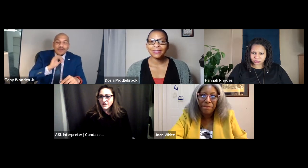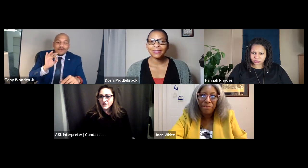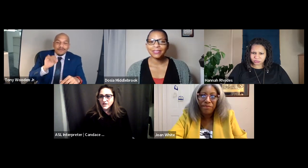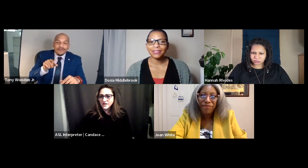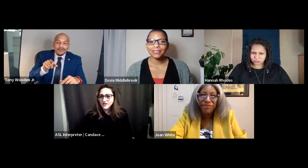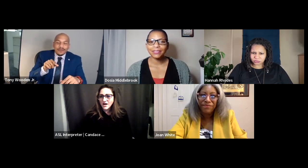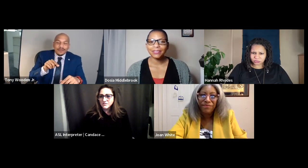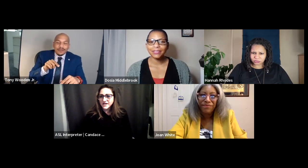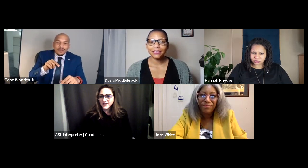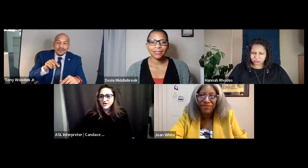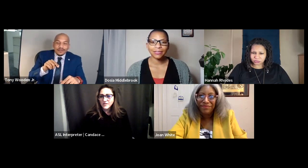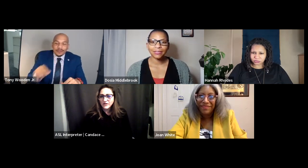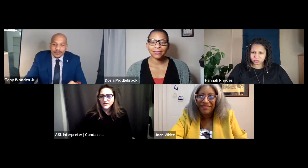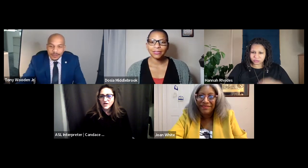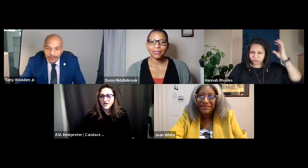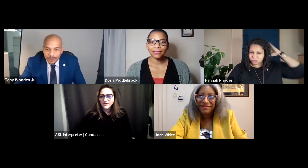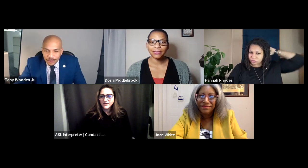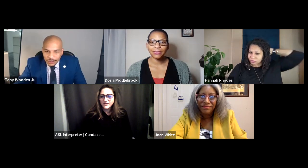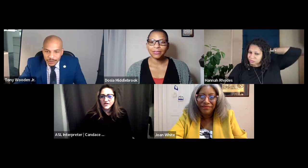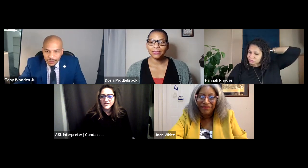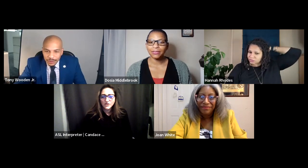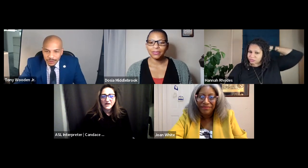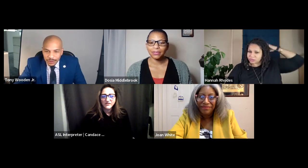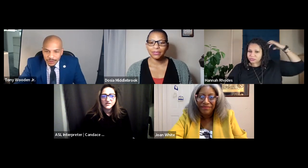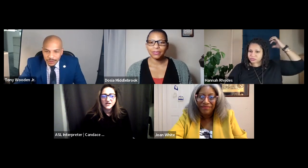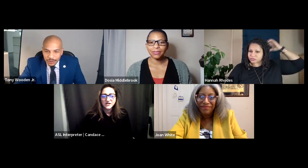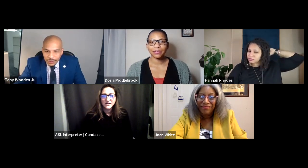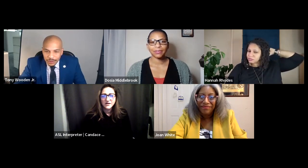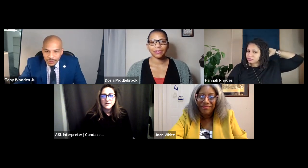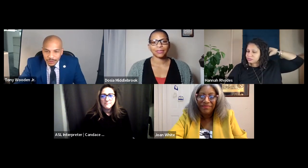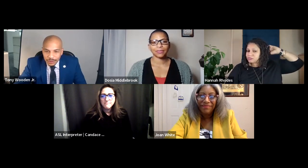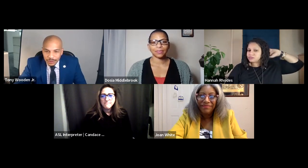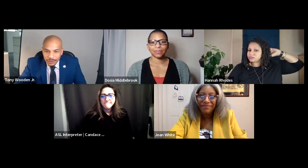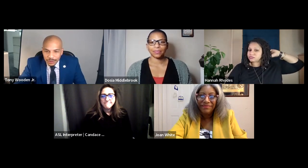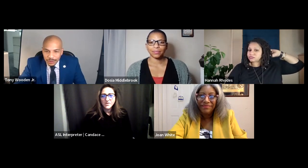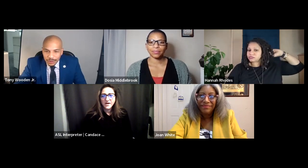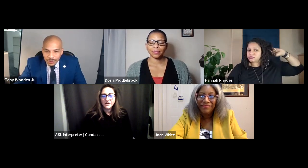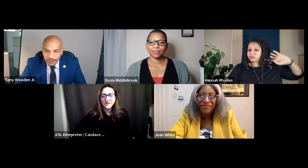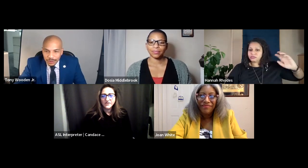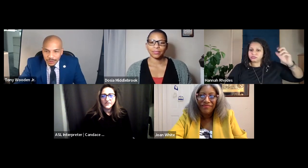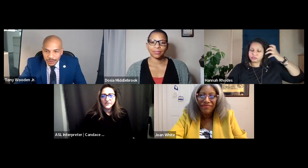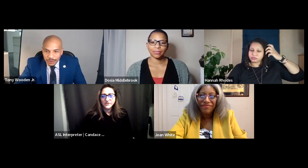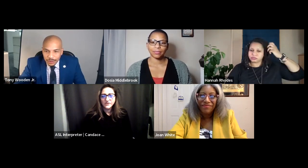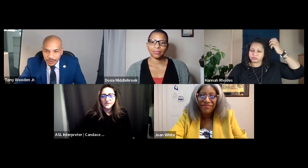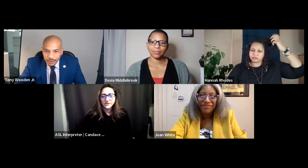You can take your microphone off. I think your microphone's on. I can't hear you.